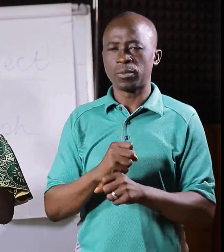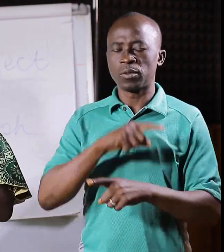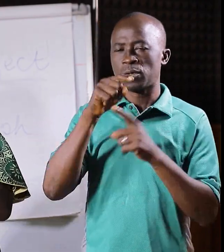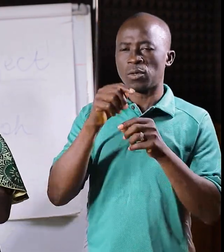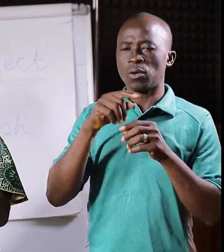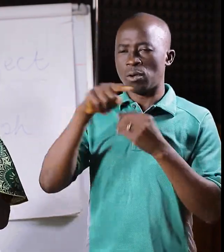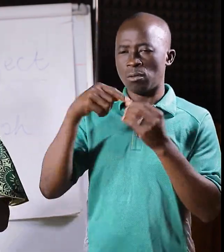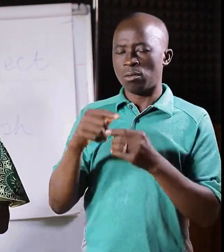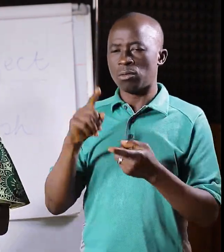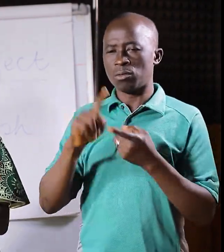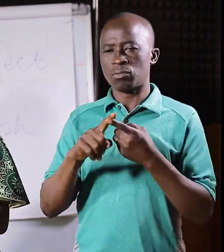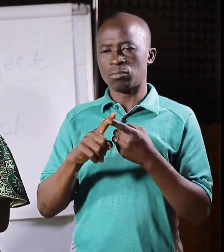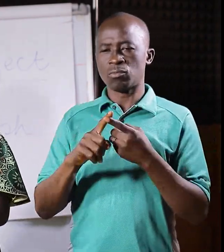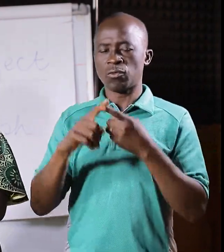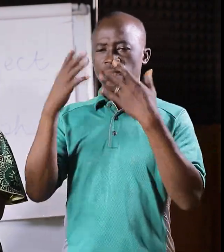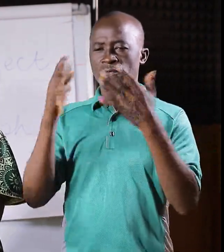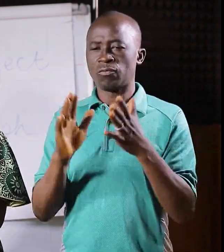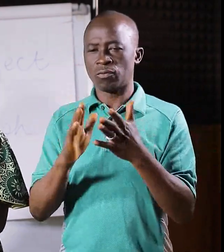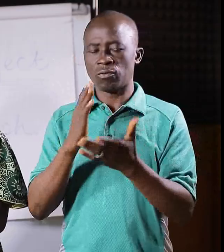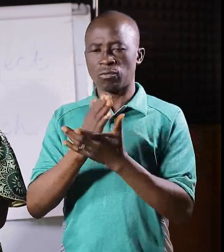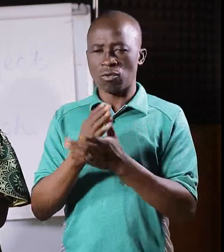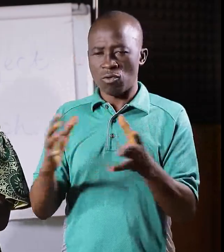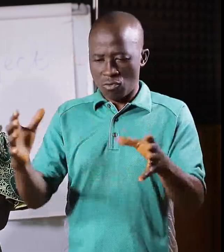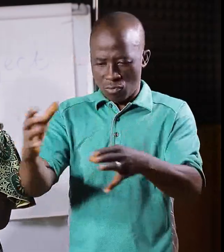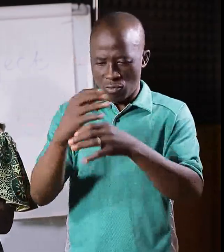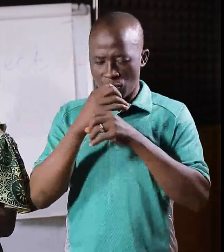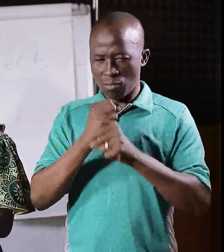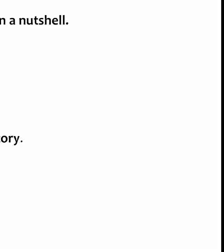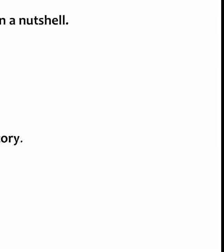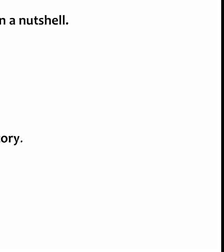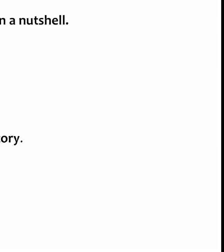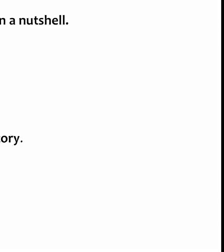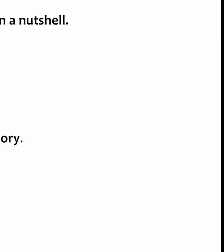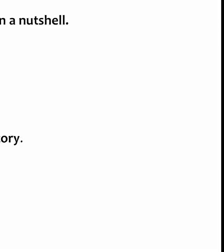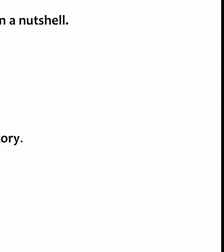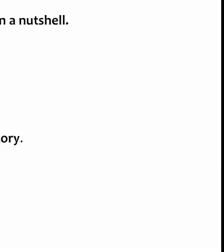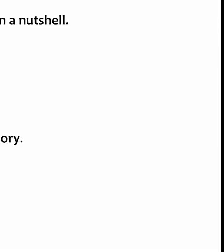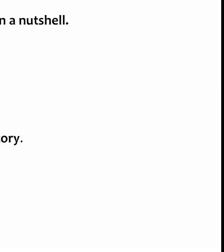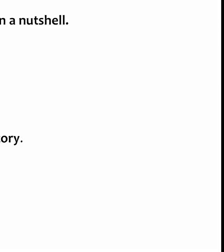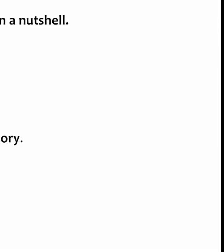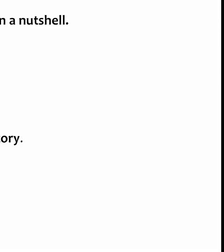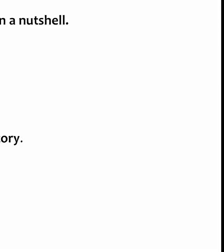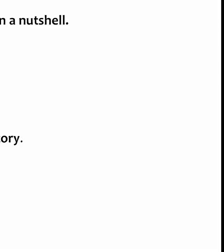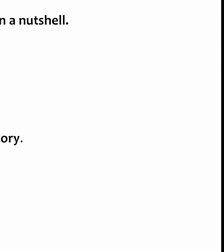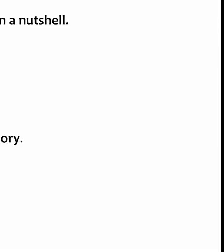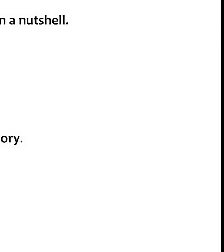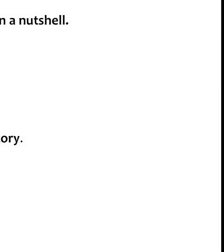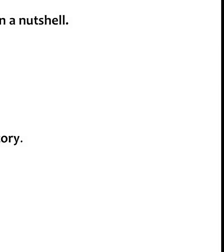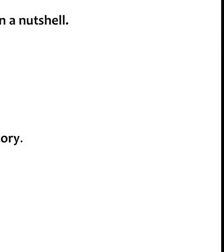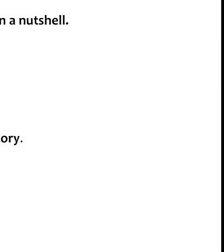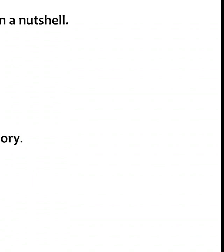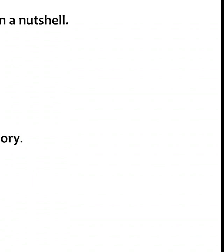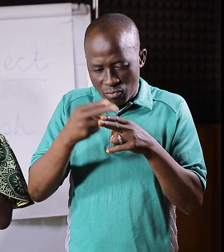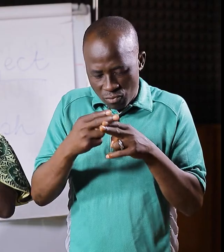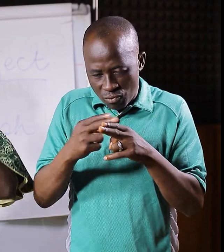about rounding off, you summarize what you want to say. connecting all ideas in a